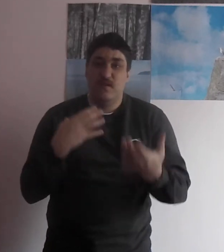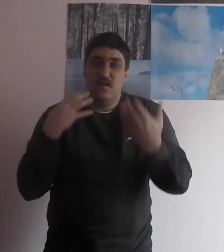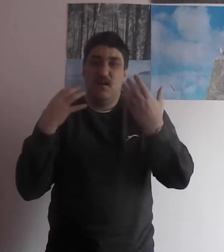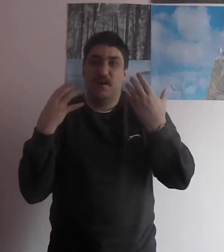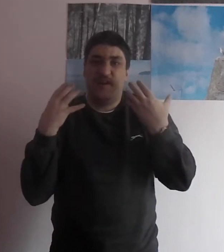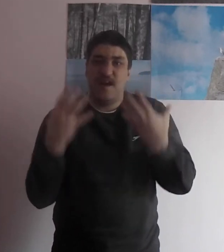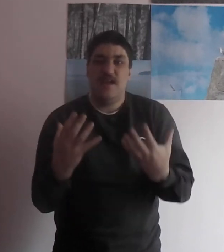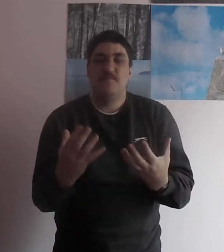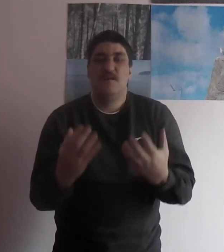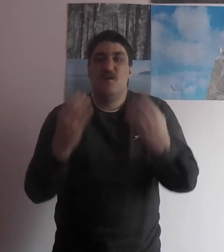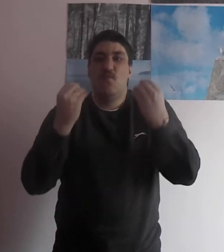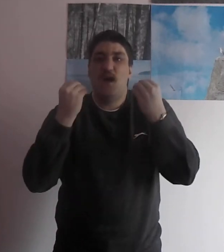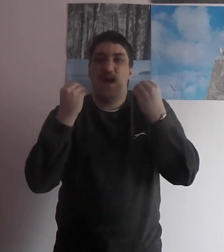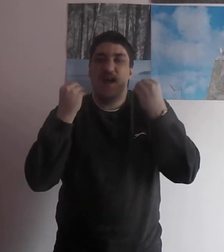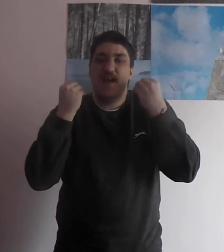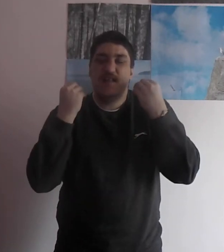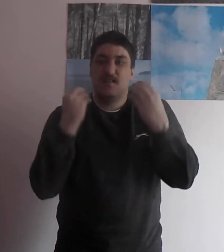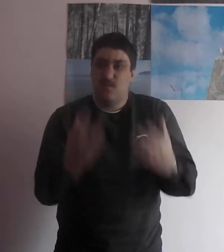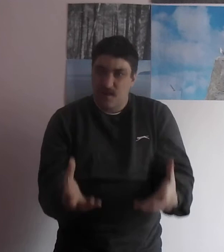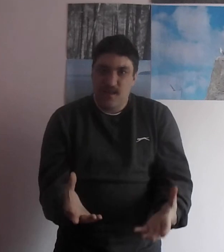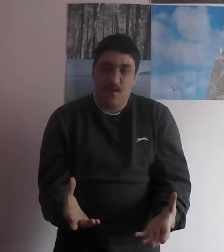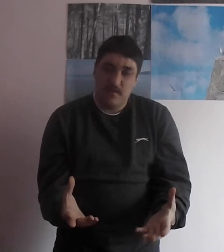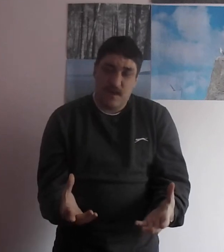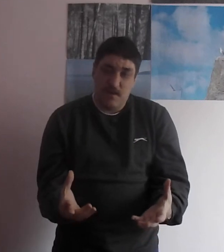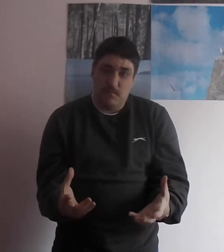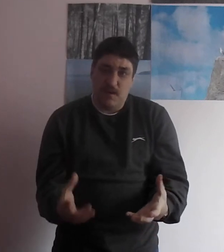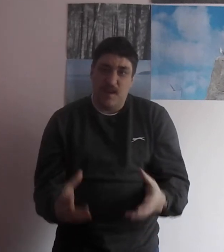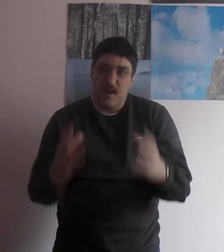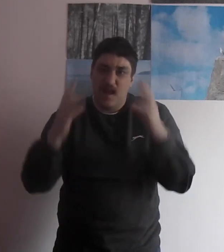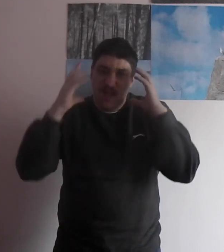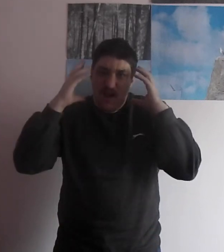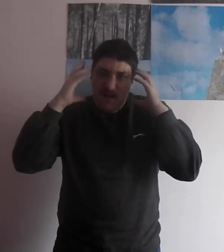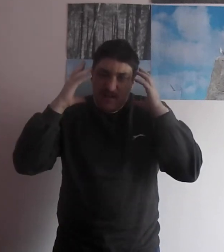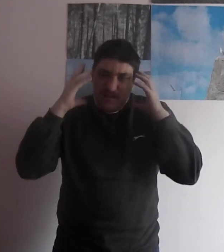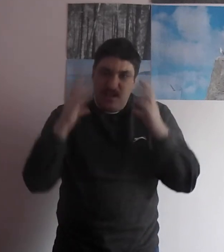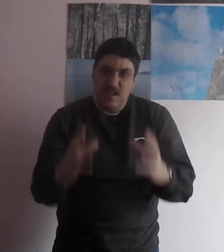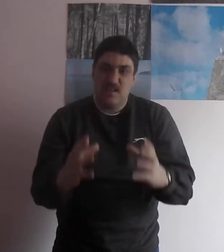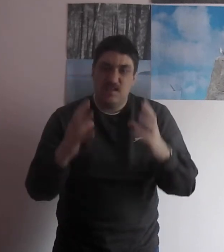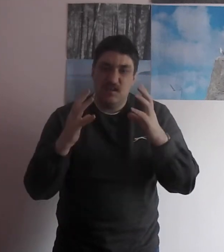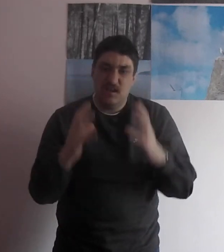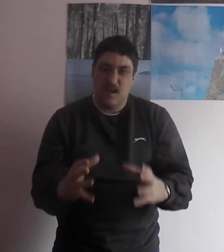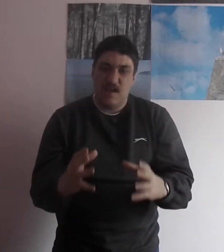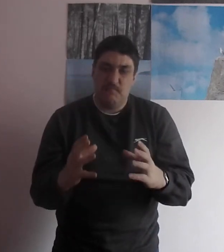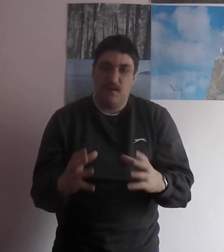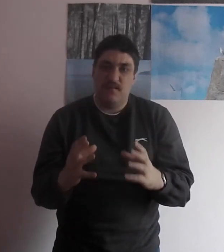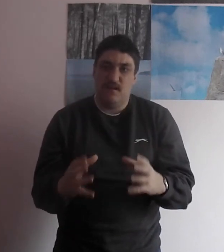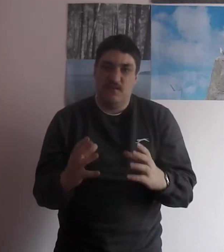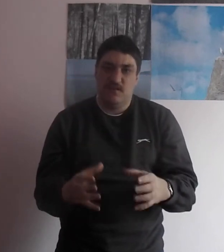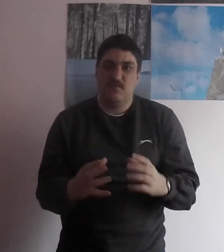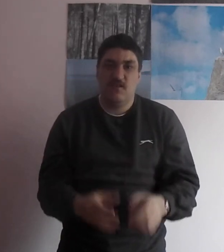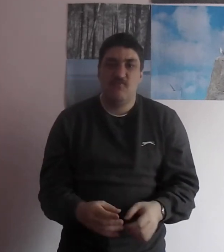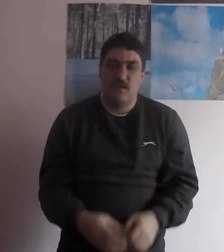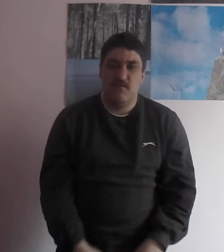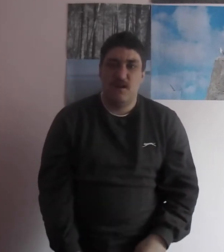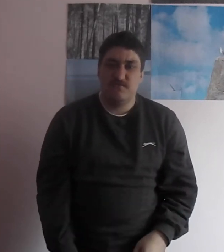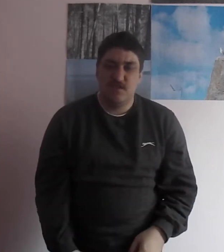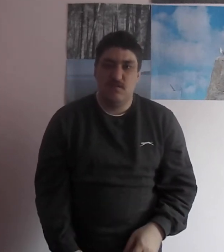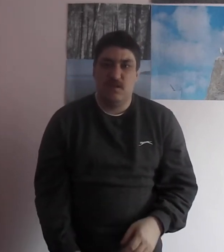a game where it's 20 hours gameplay. Decent gameplay though, not just running around shooting